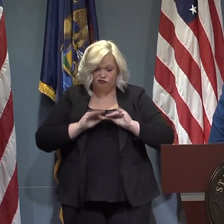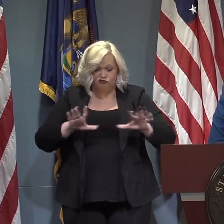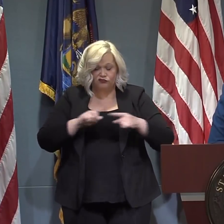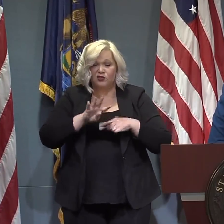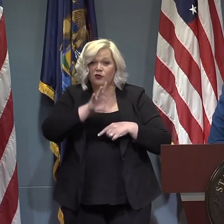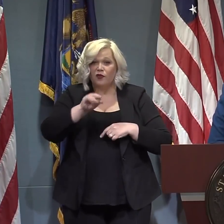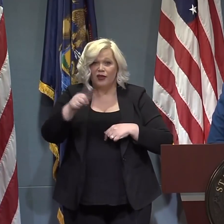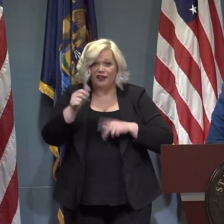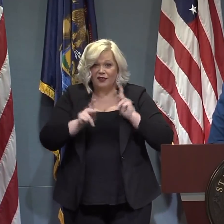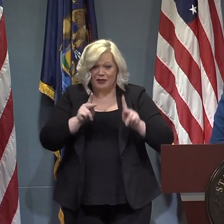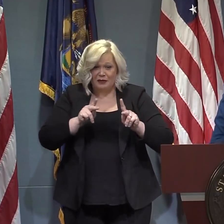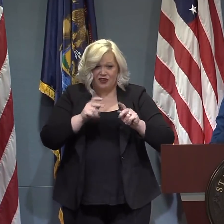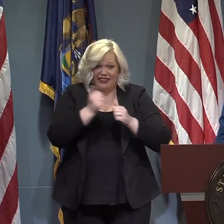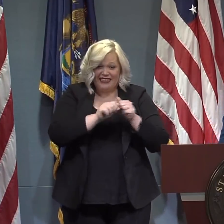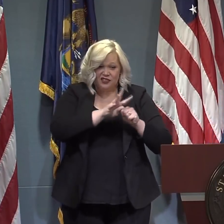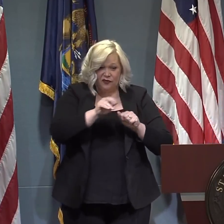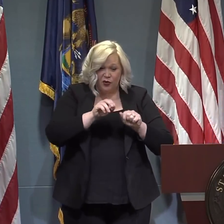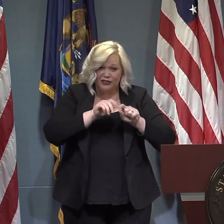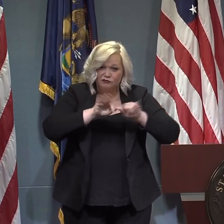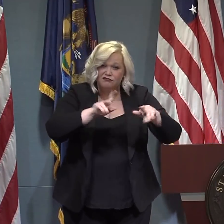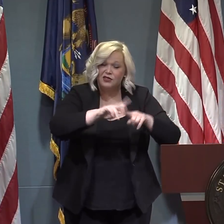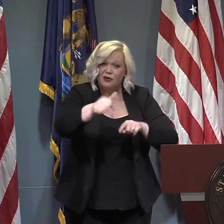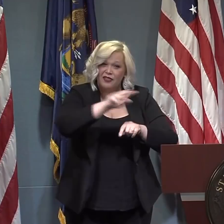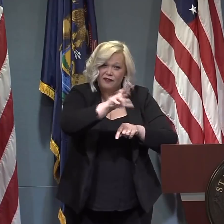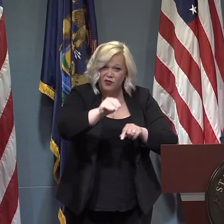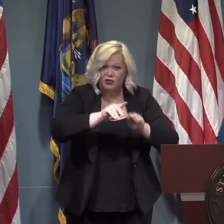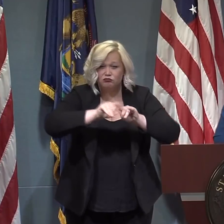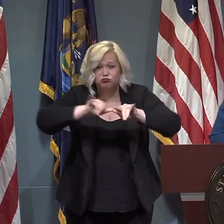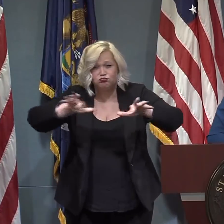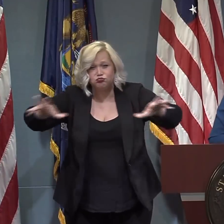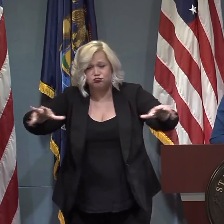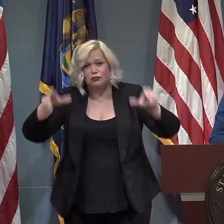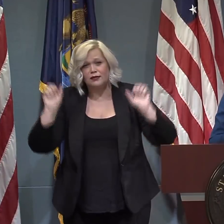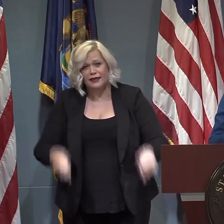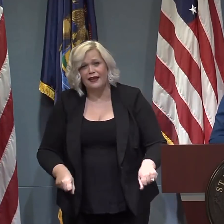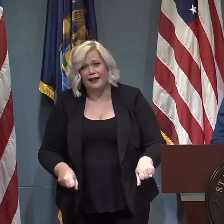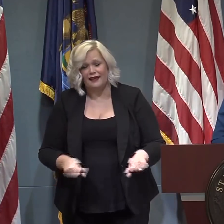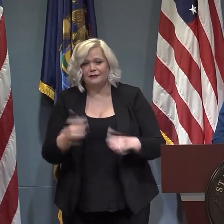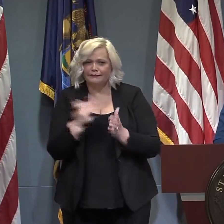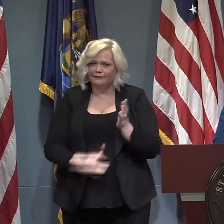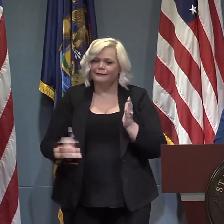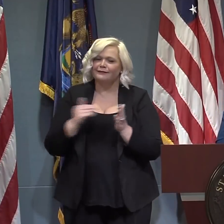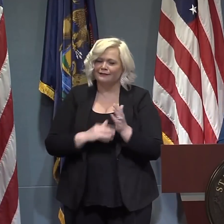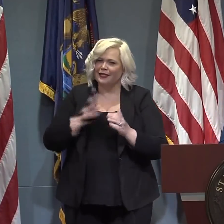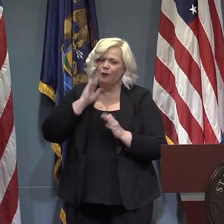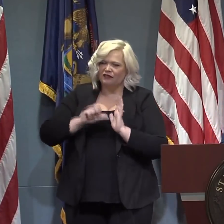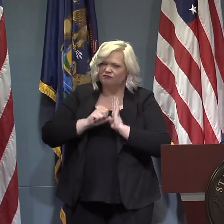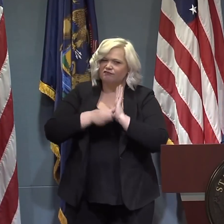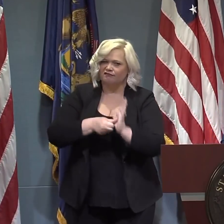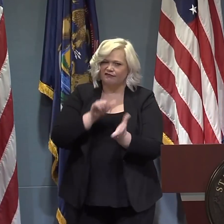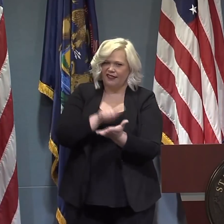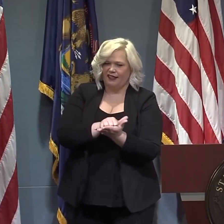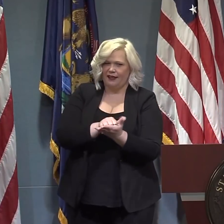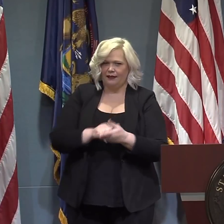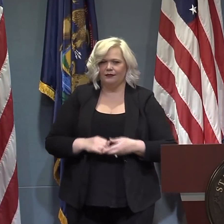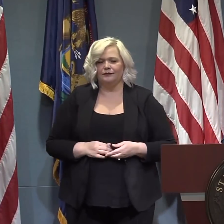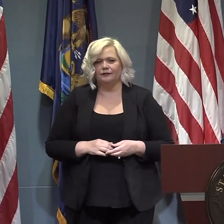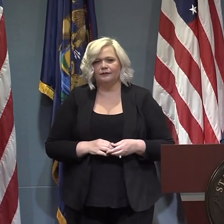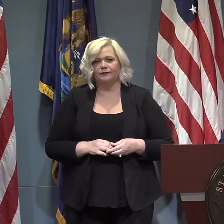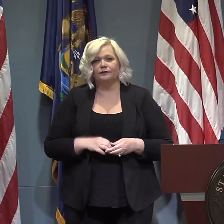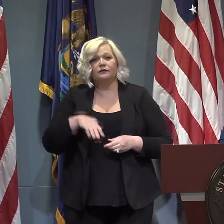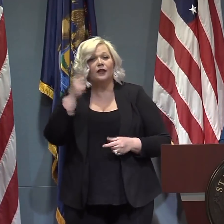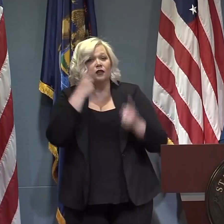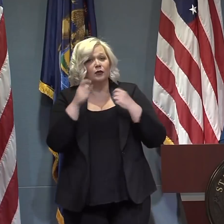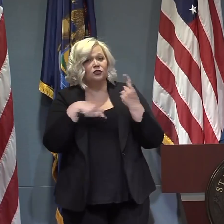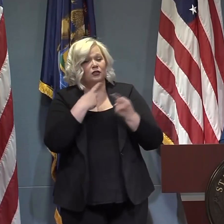that many times, but it's worth repeating. We've gotten questions on what we are doing to make sure prisoners are safe